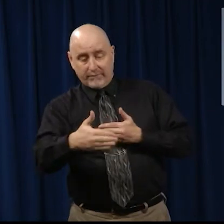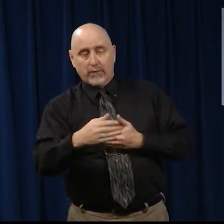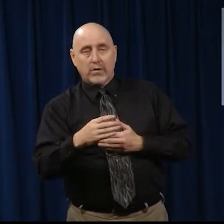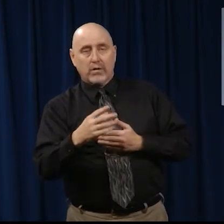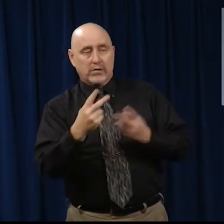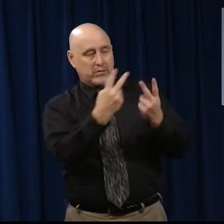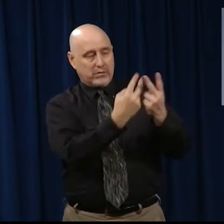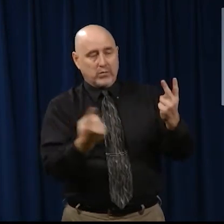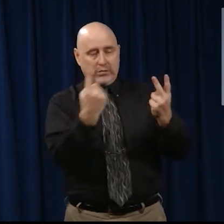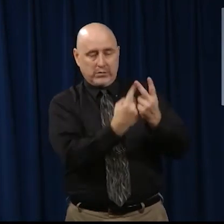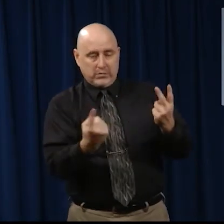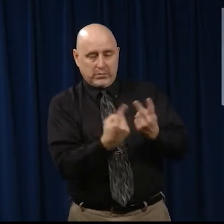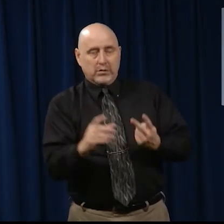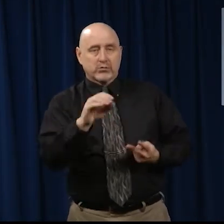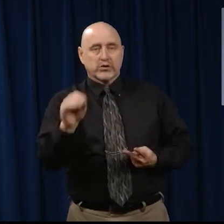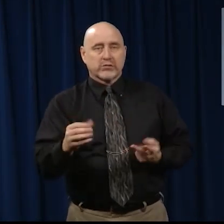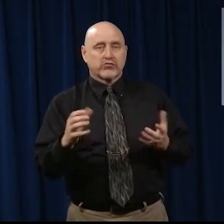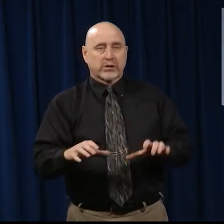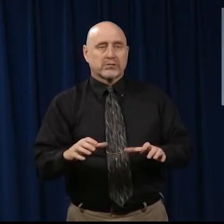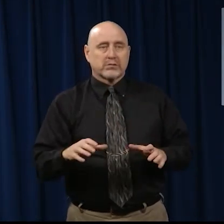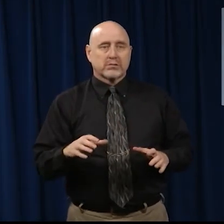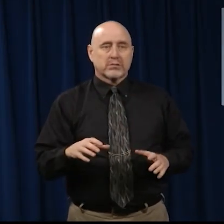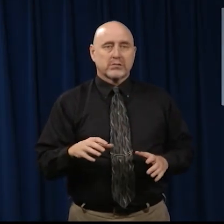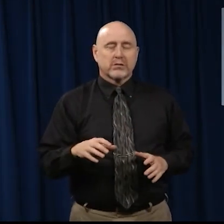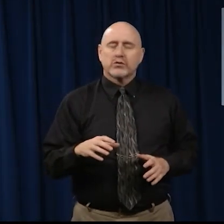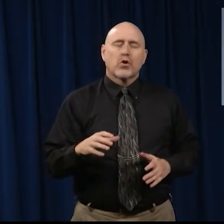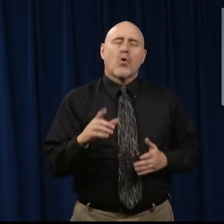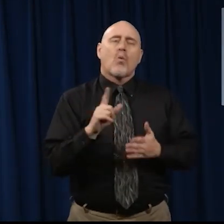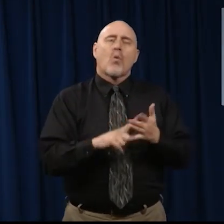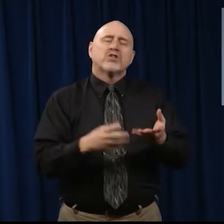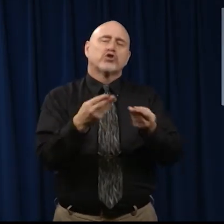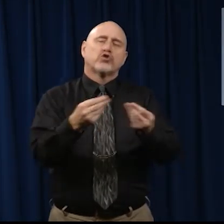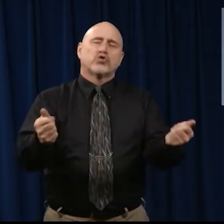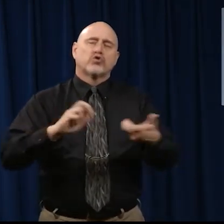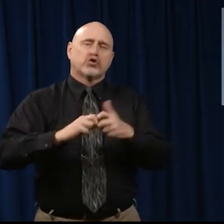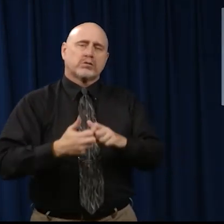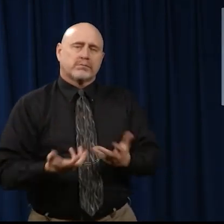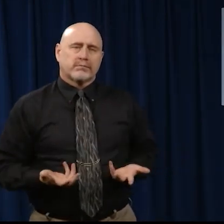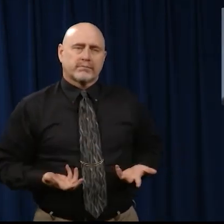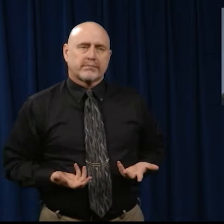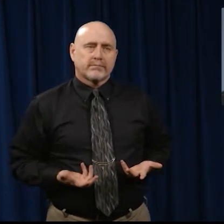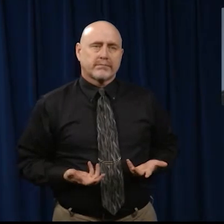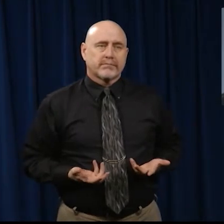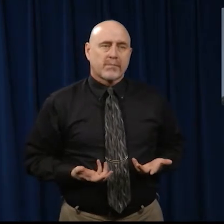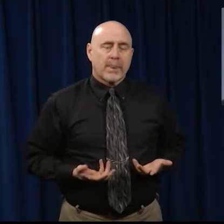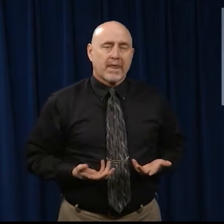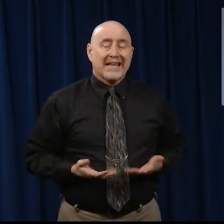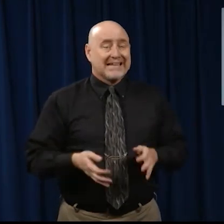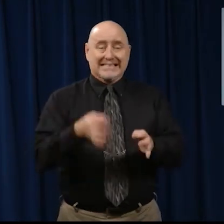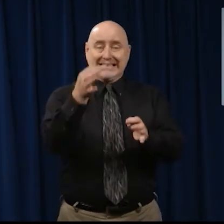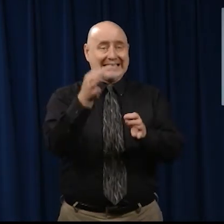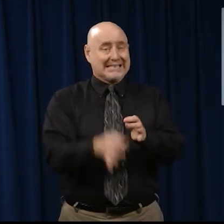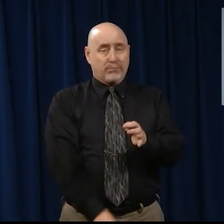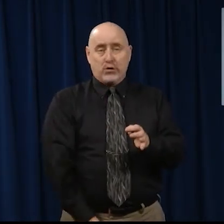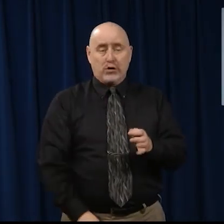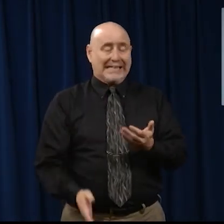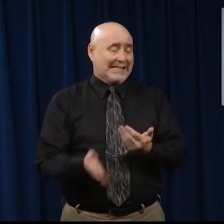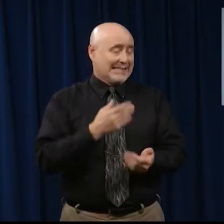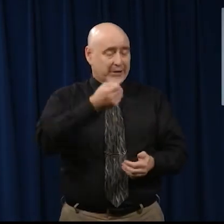there's a 1 in 2% chance. So what's the solution here? There is a very simple solution. It's very